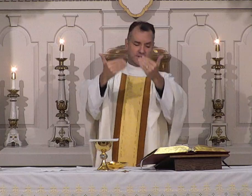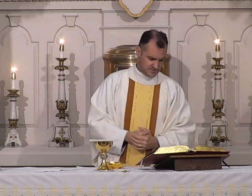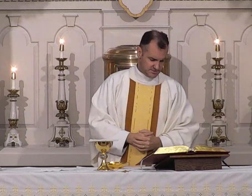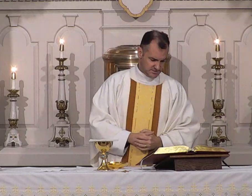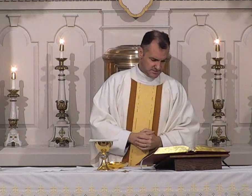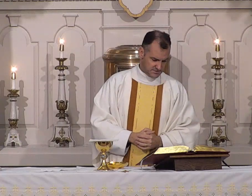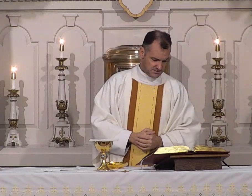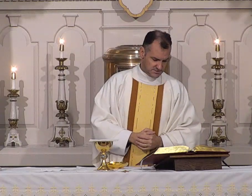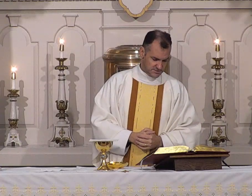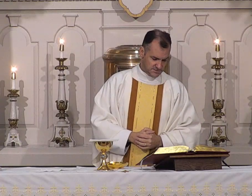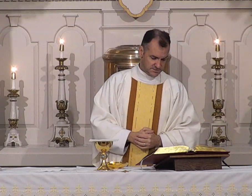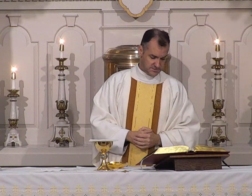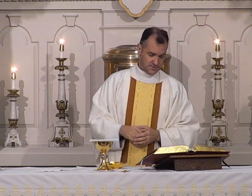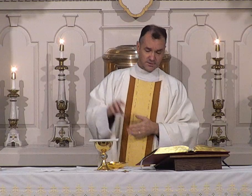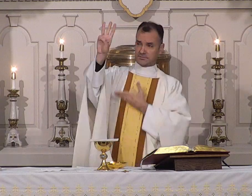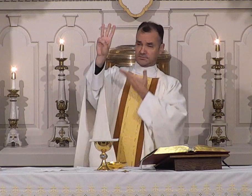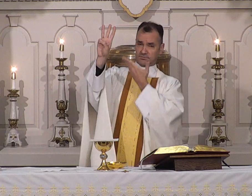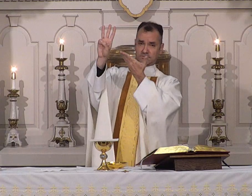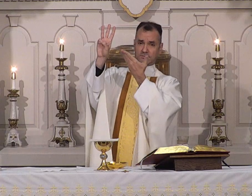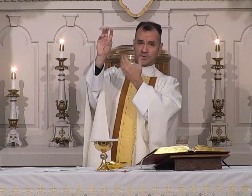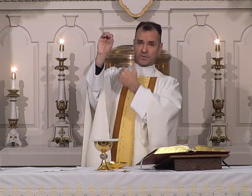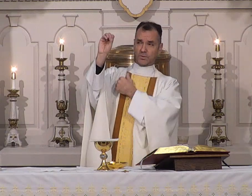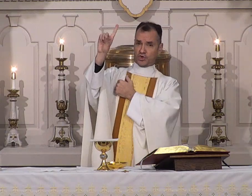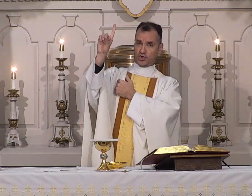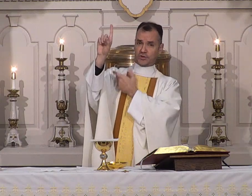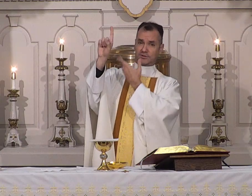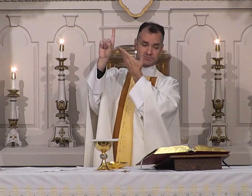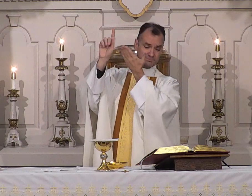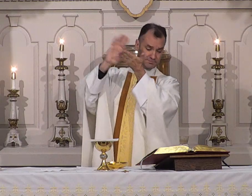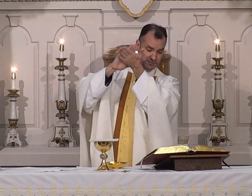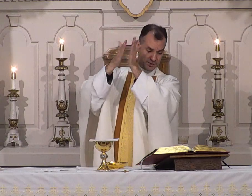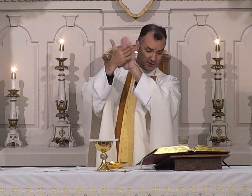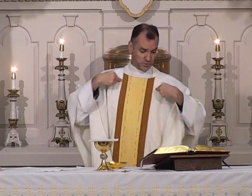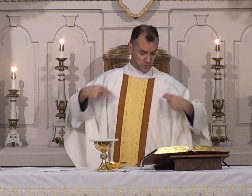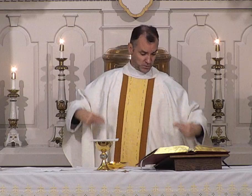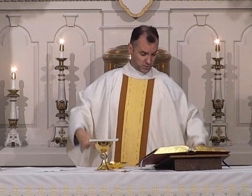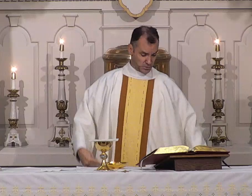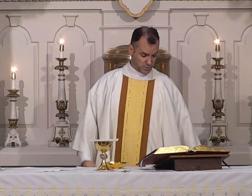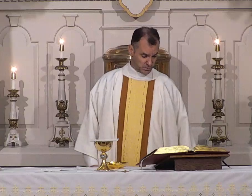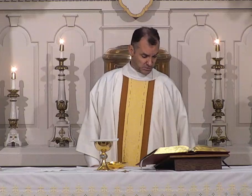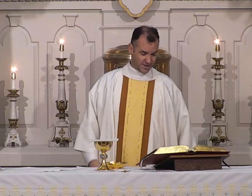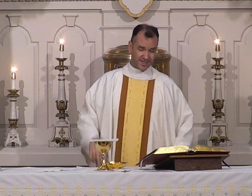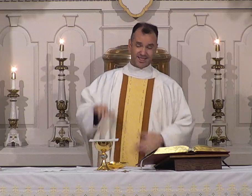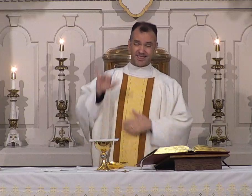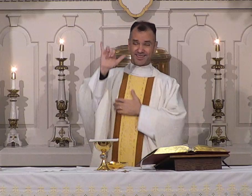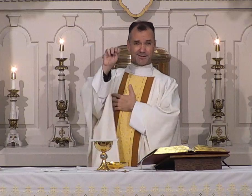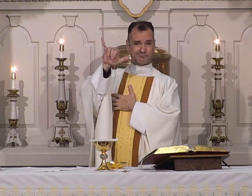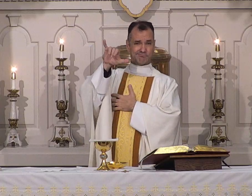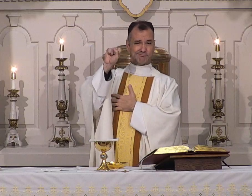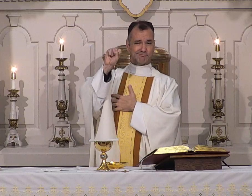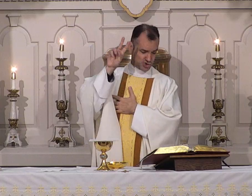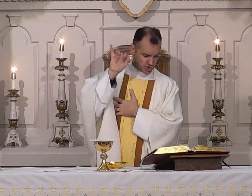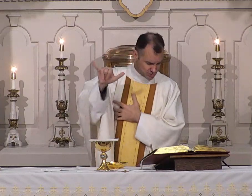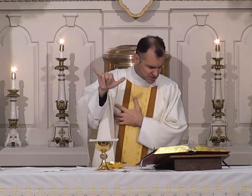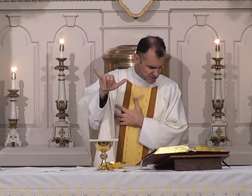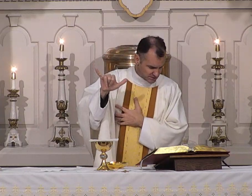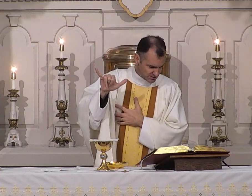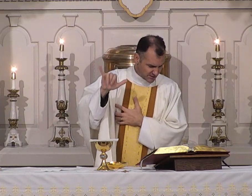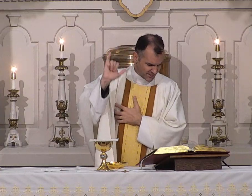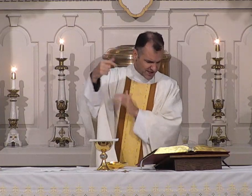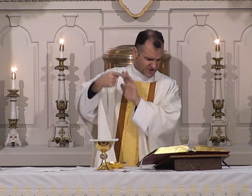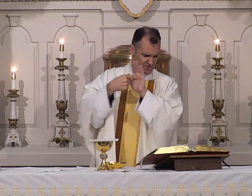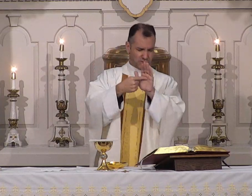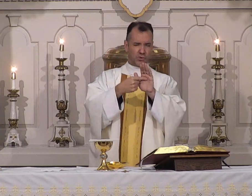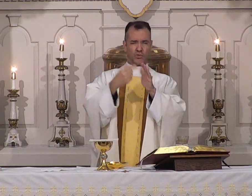flesh, a new light of your glory has shone upon the eyes of our mind,